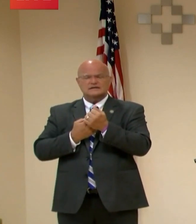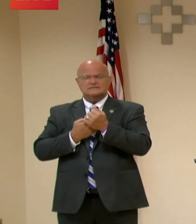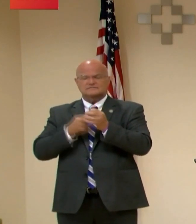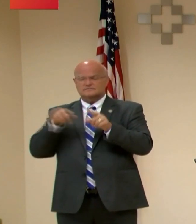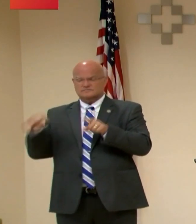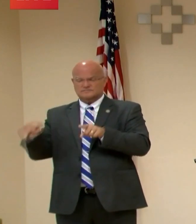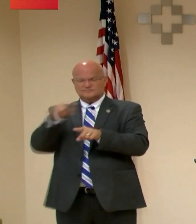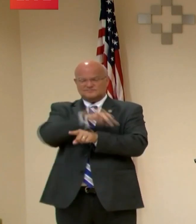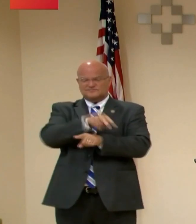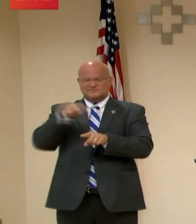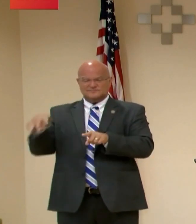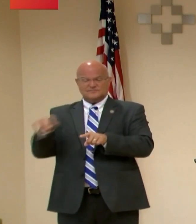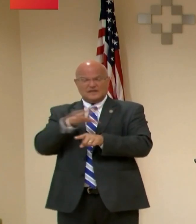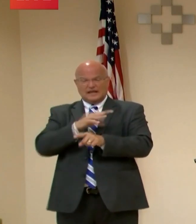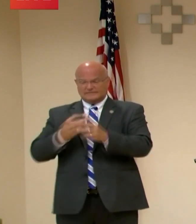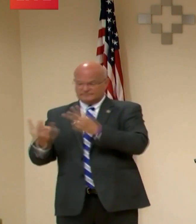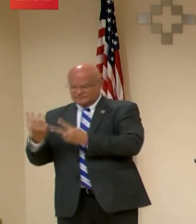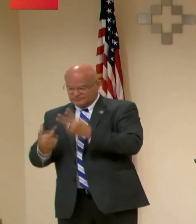the equation, and